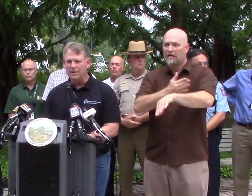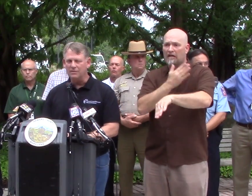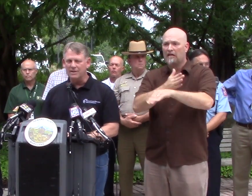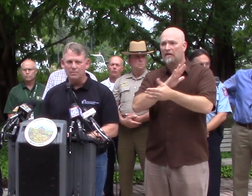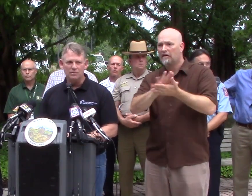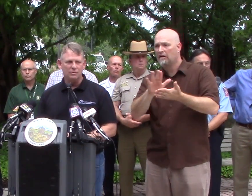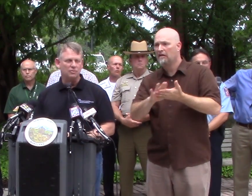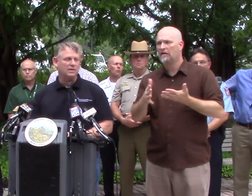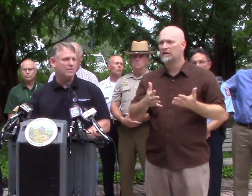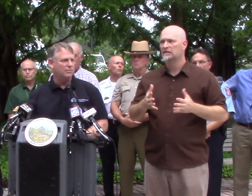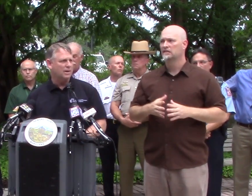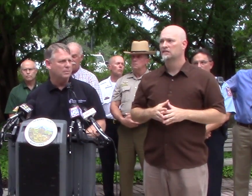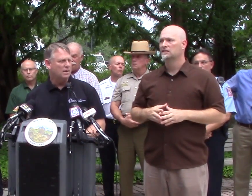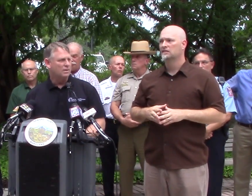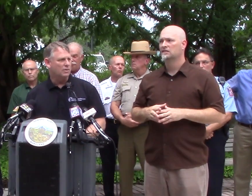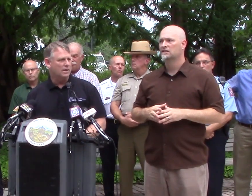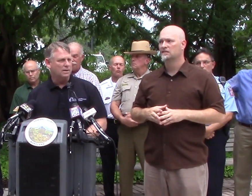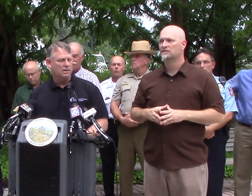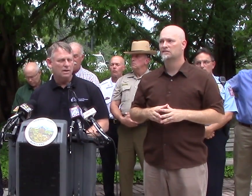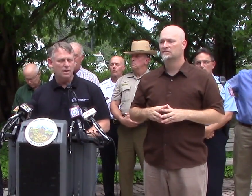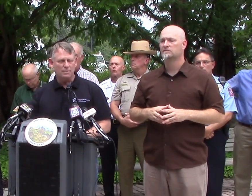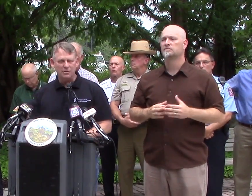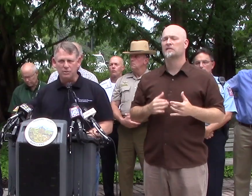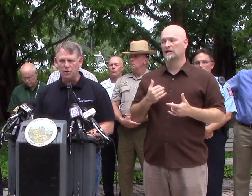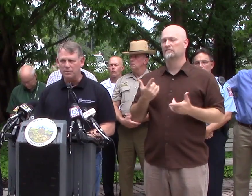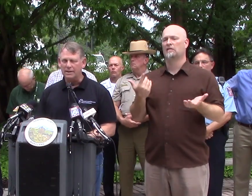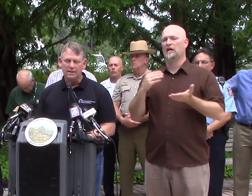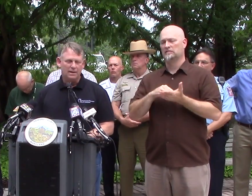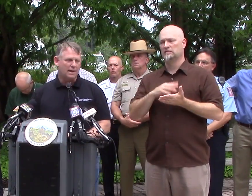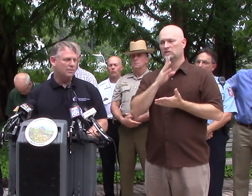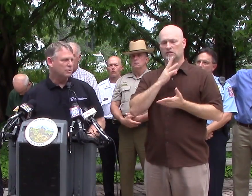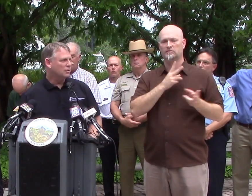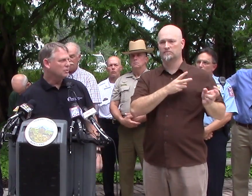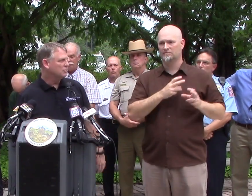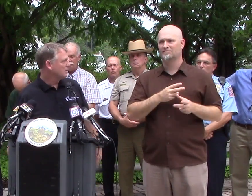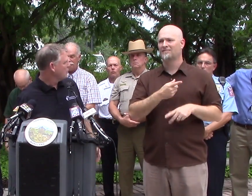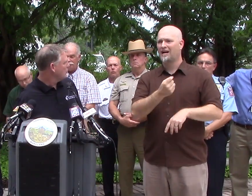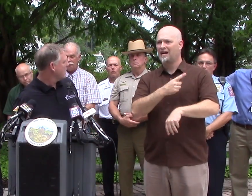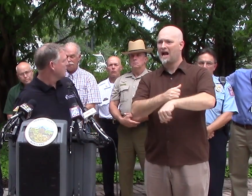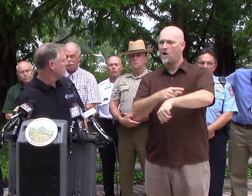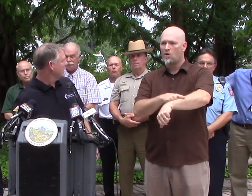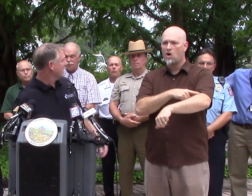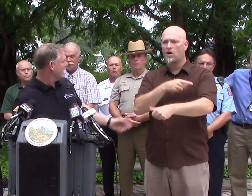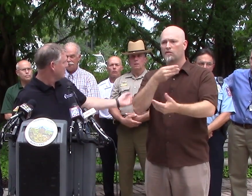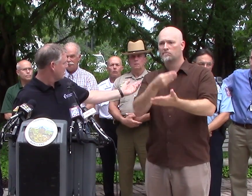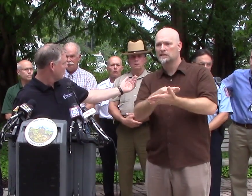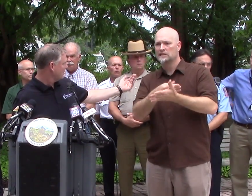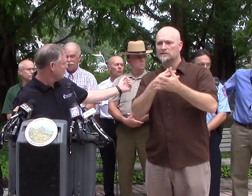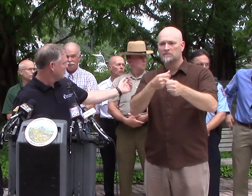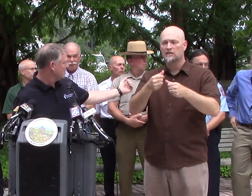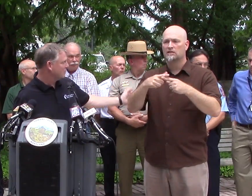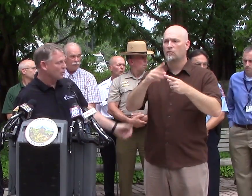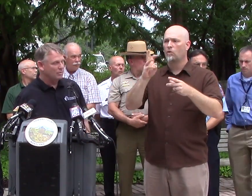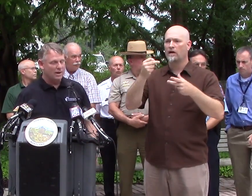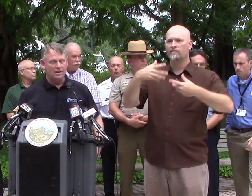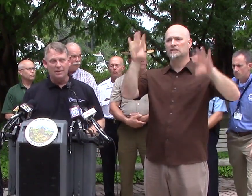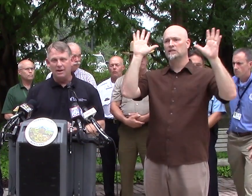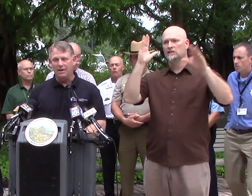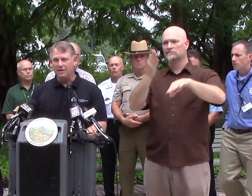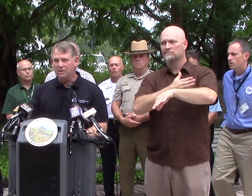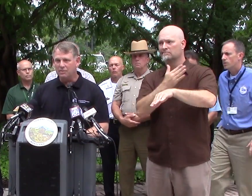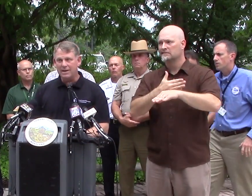quantify the amount of damages or time frame for getting Main Street open? I would turn to some of the people back here, but I think I can answer that question, but you can come forward,